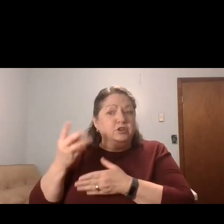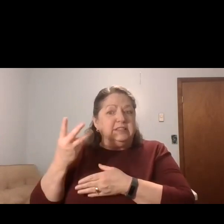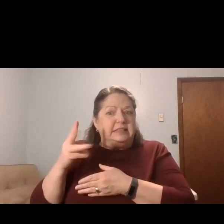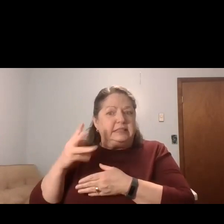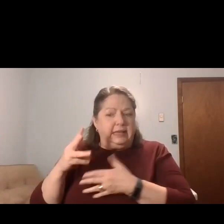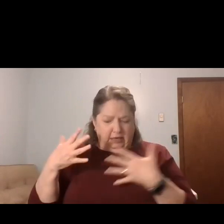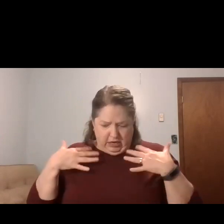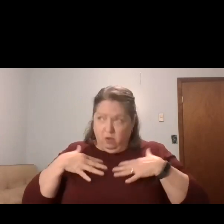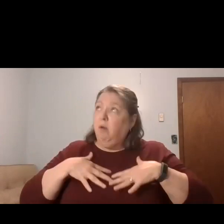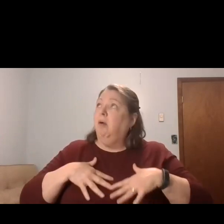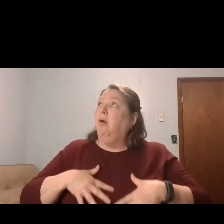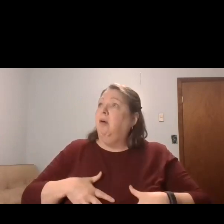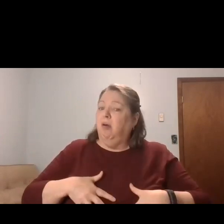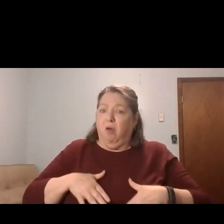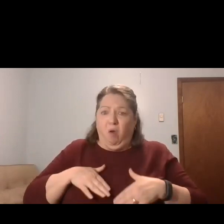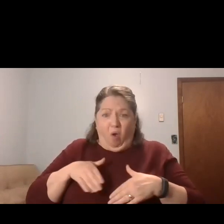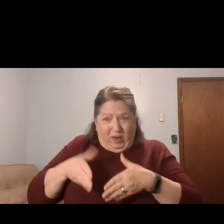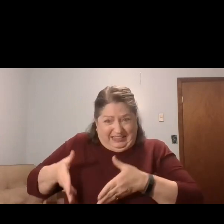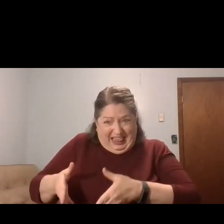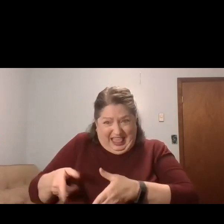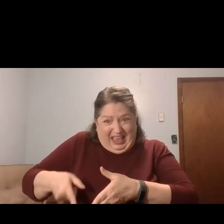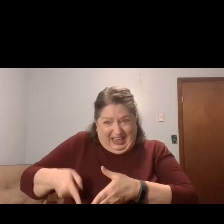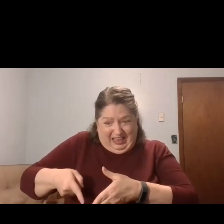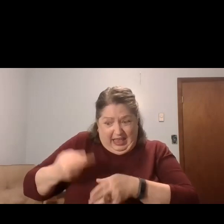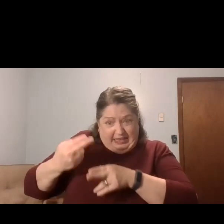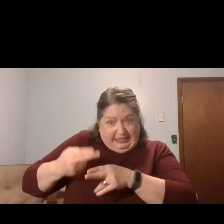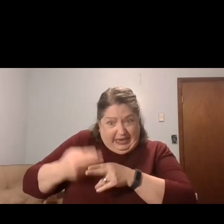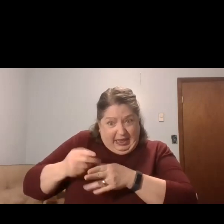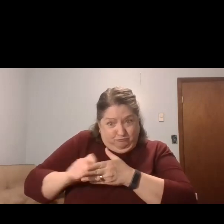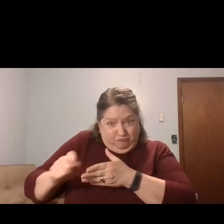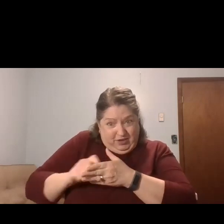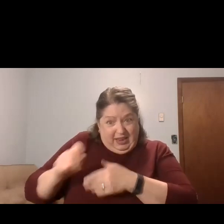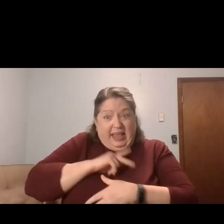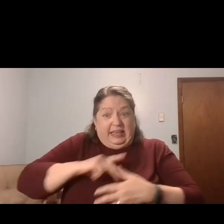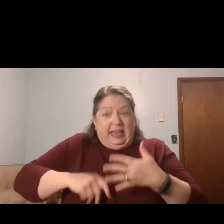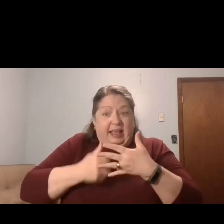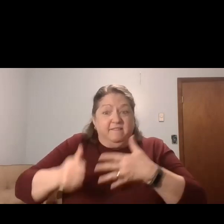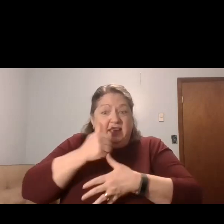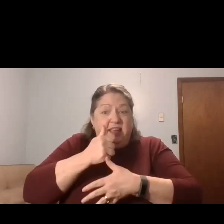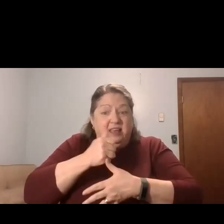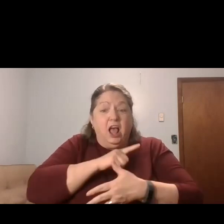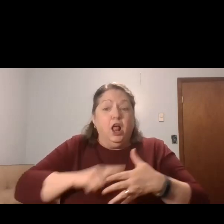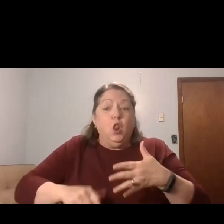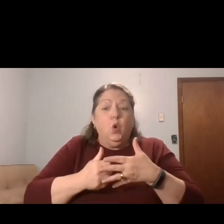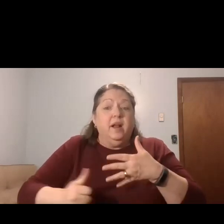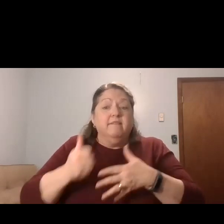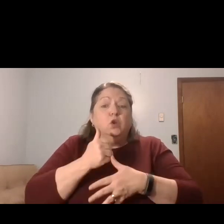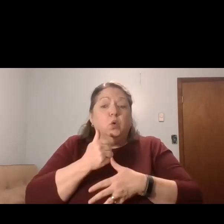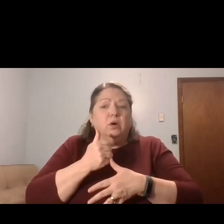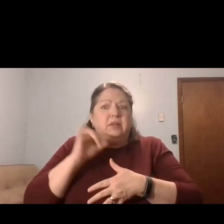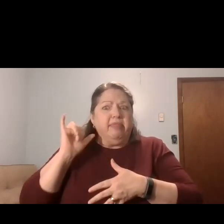and on his thigh, he has this name written, King of Kings and Lord of